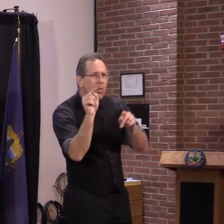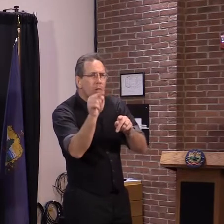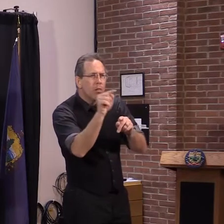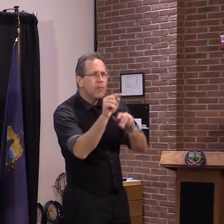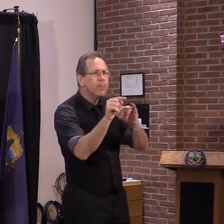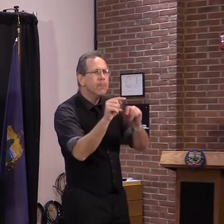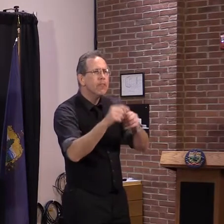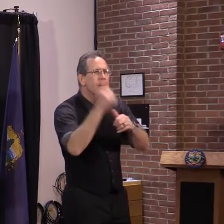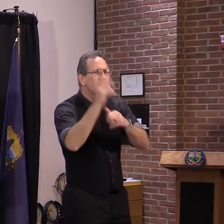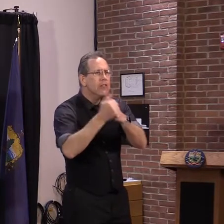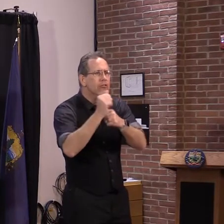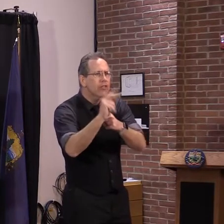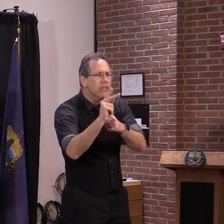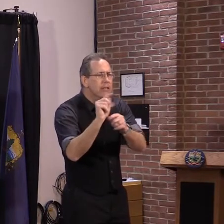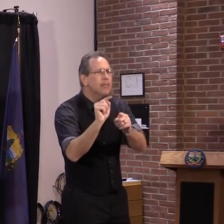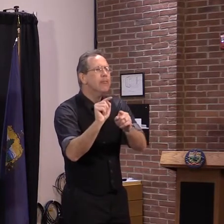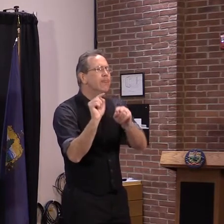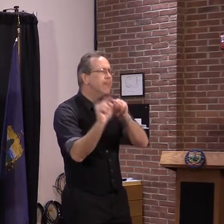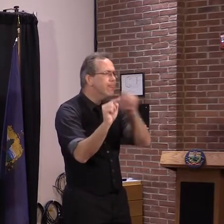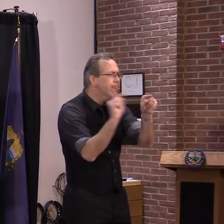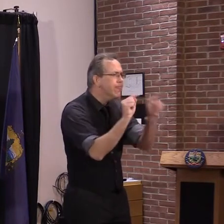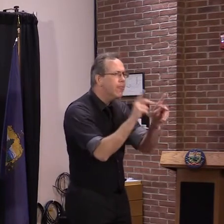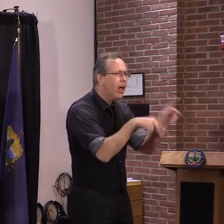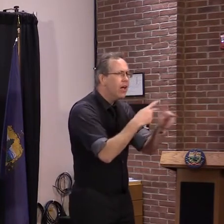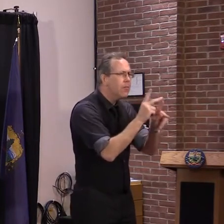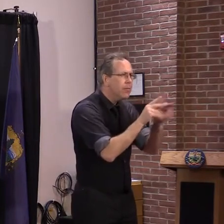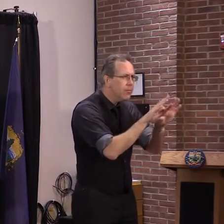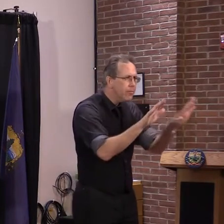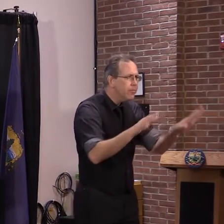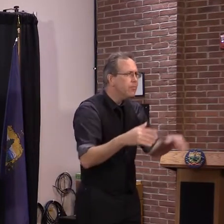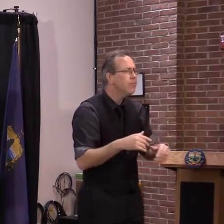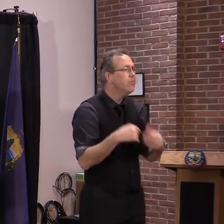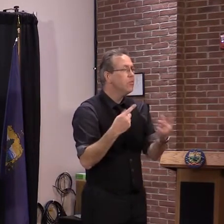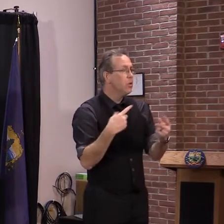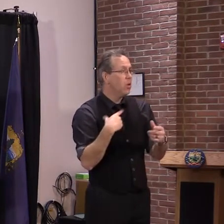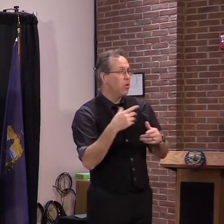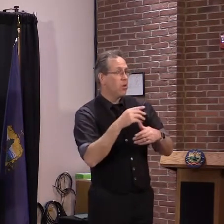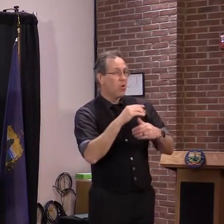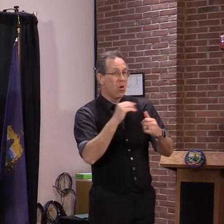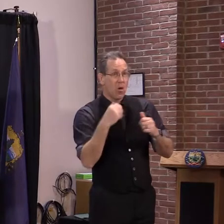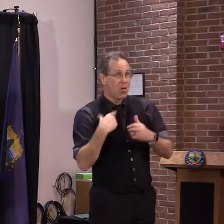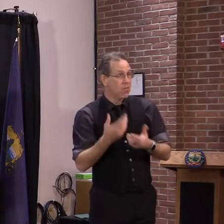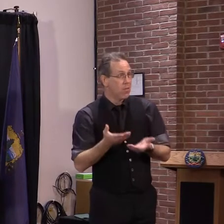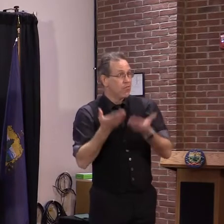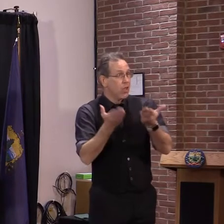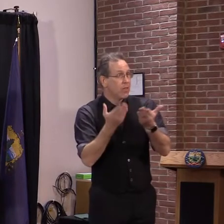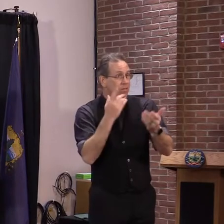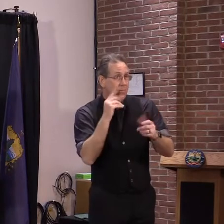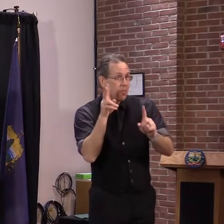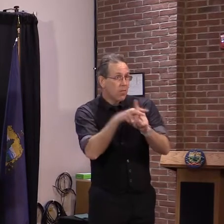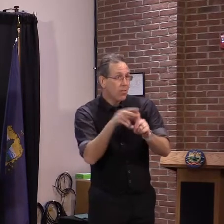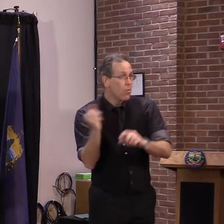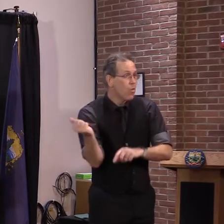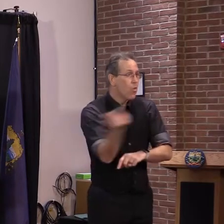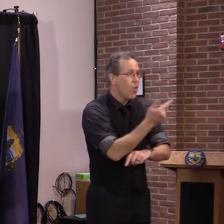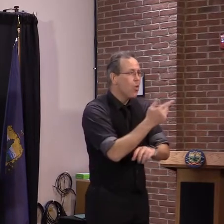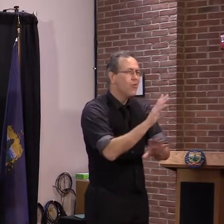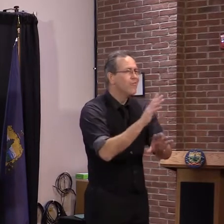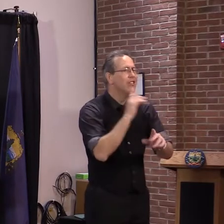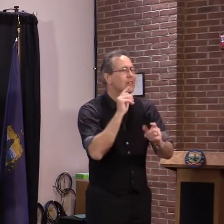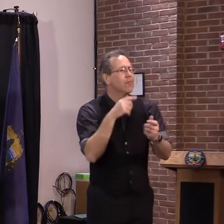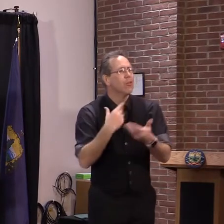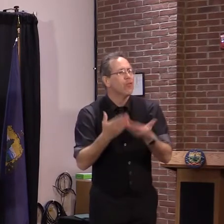This means that rather than broad recommendations for all Vermonters, we will be more focused in our public health efforts on